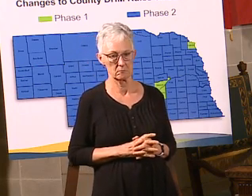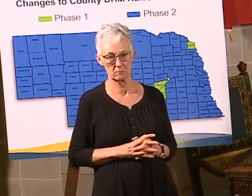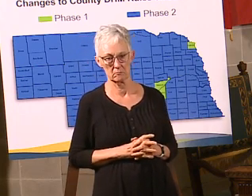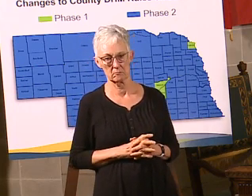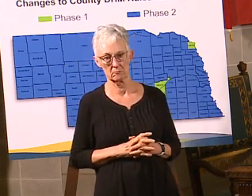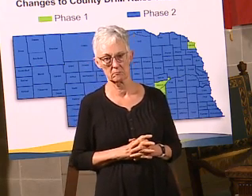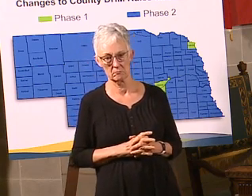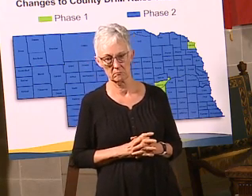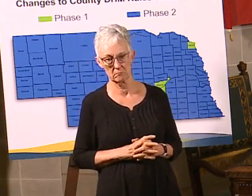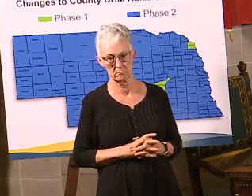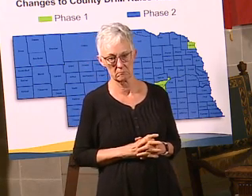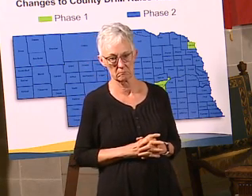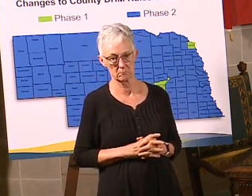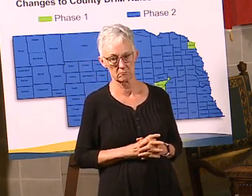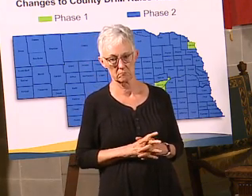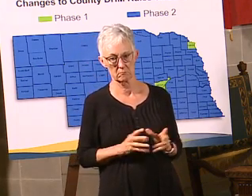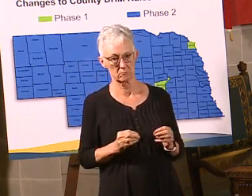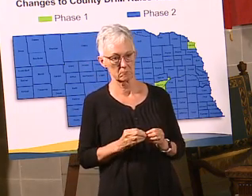Other questions?